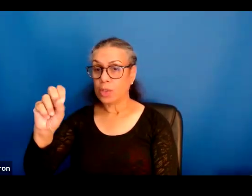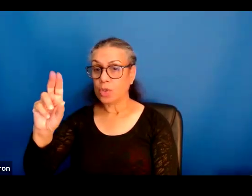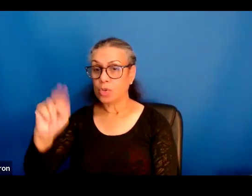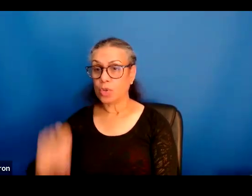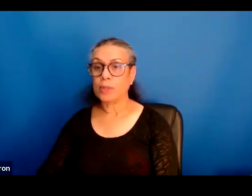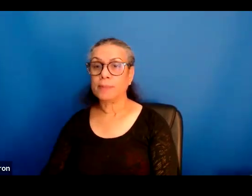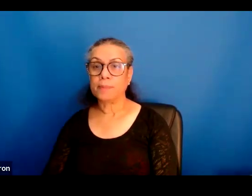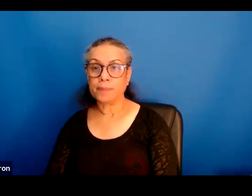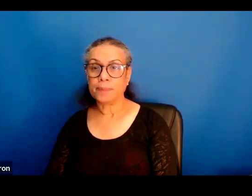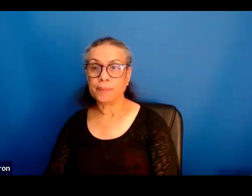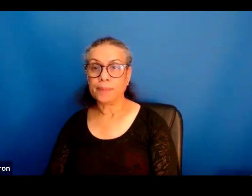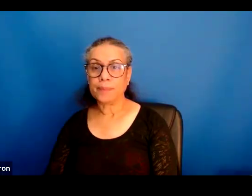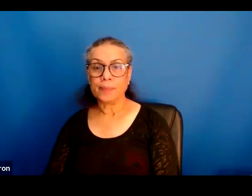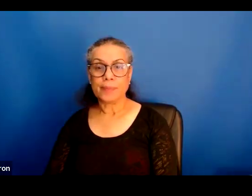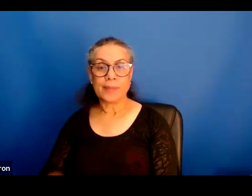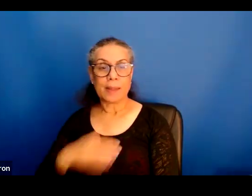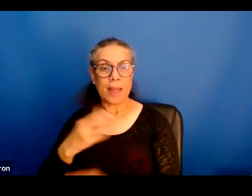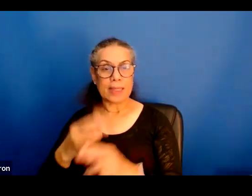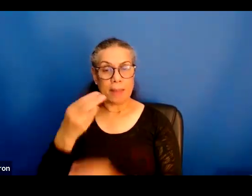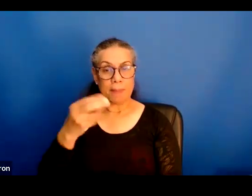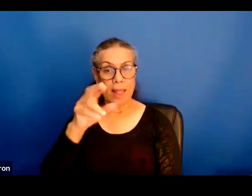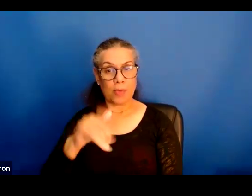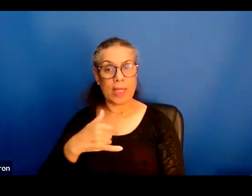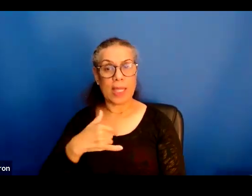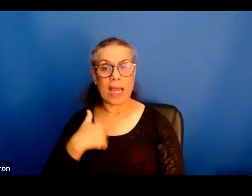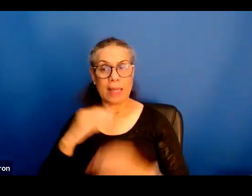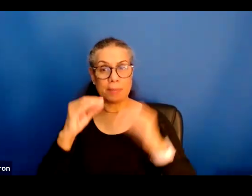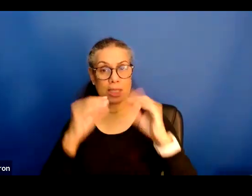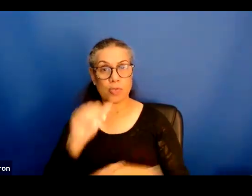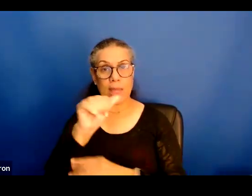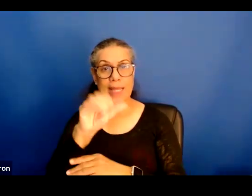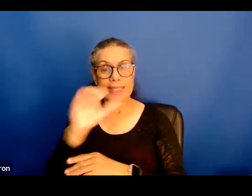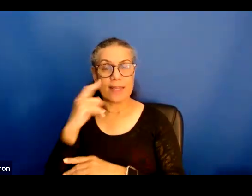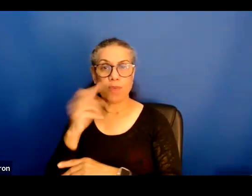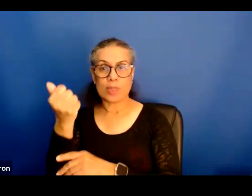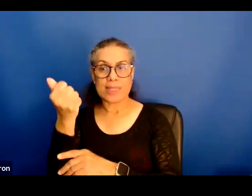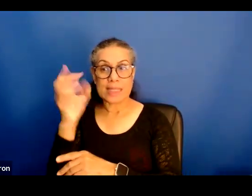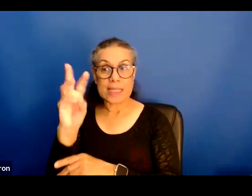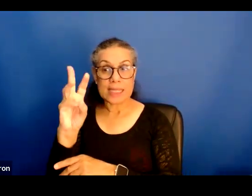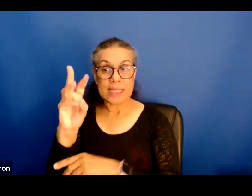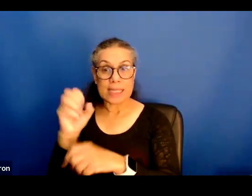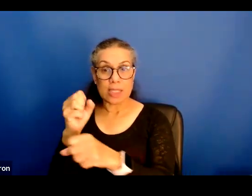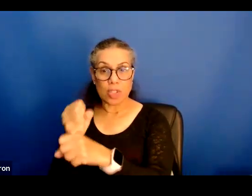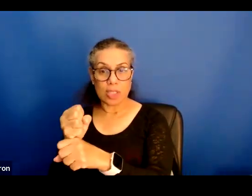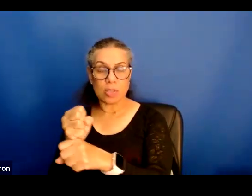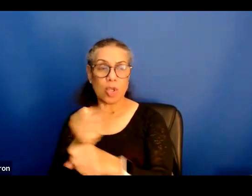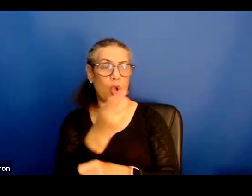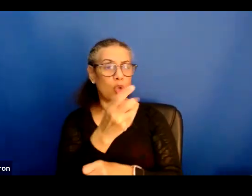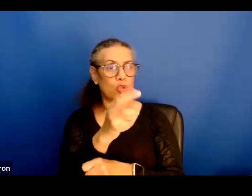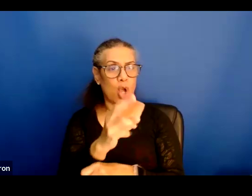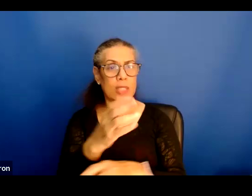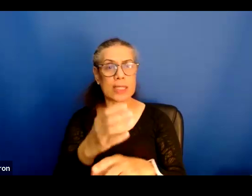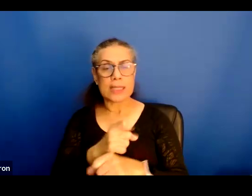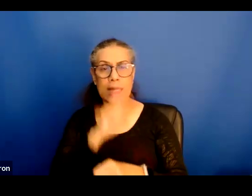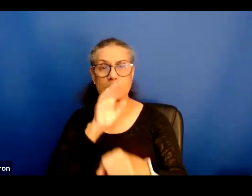I'm going to talk quickly. My name is Hillary, and I've been a teacher at ACC for 16 years. While doctors take a